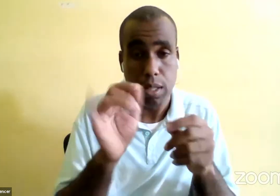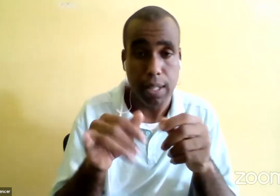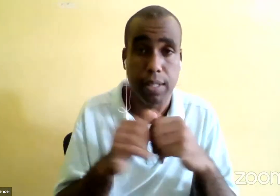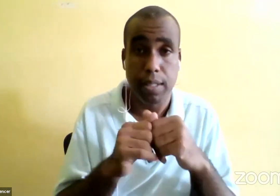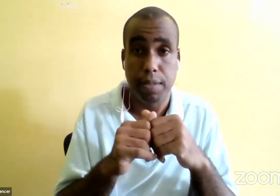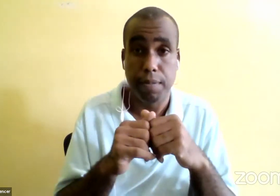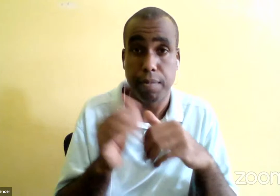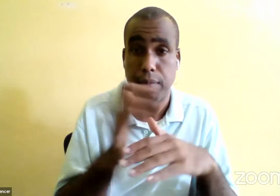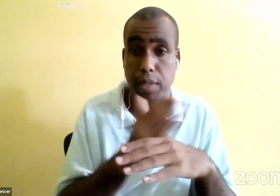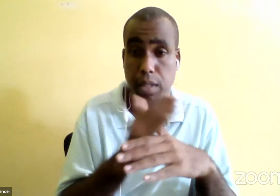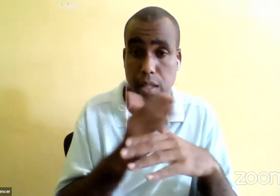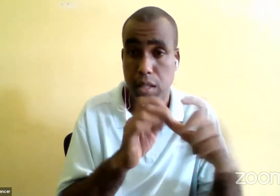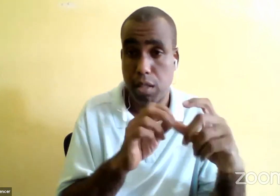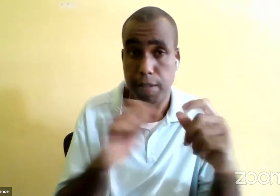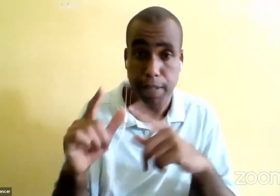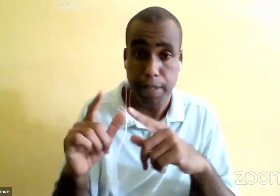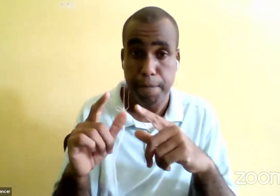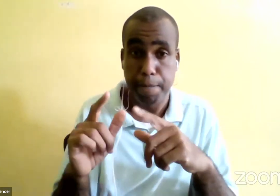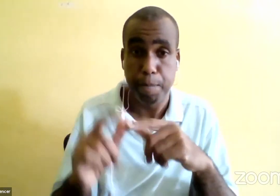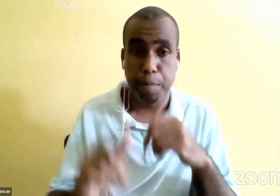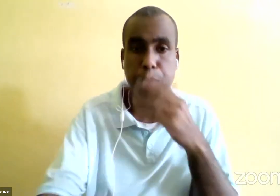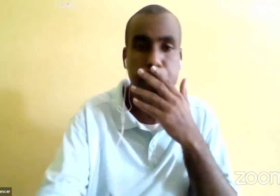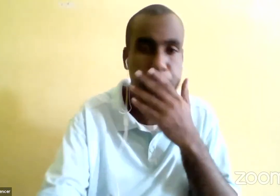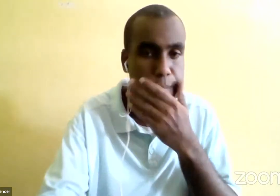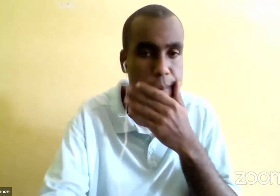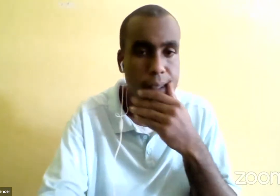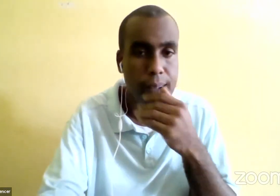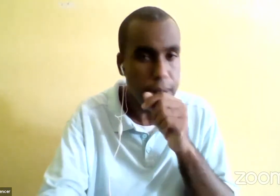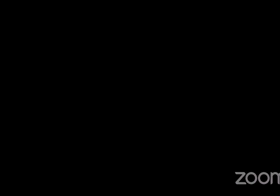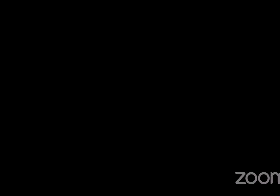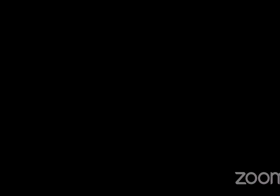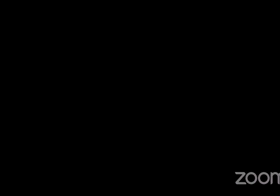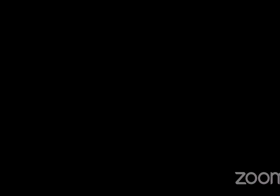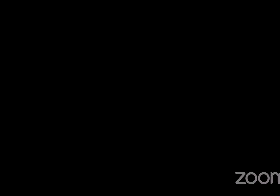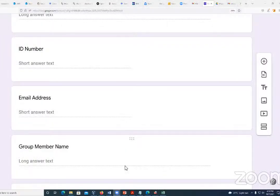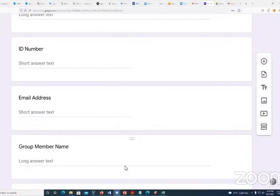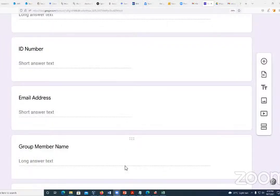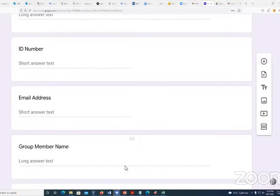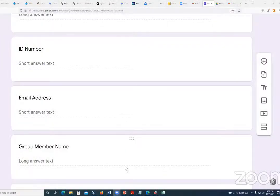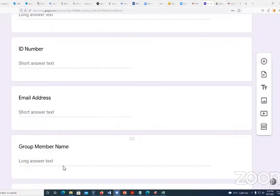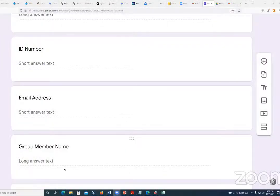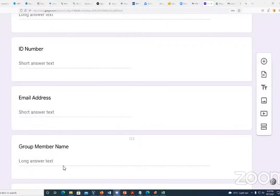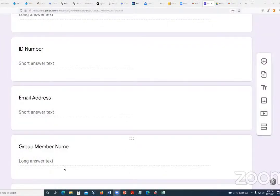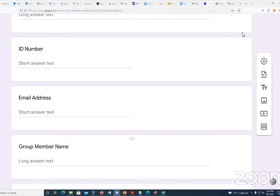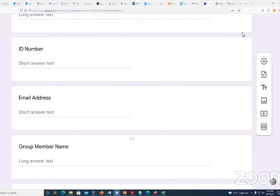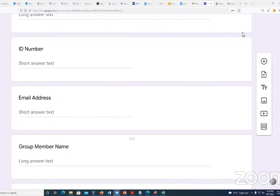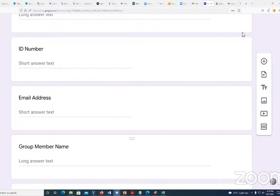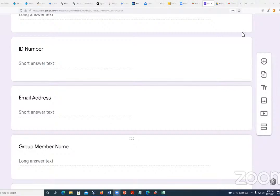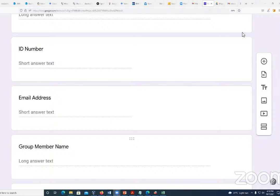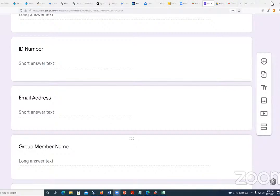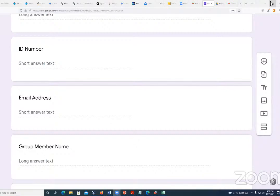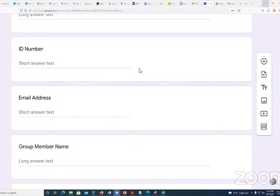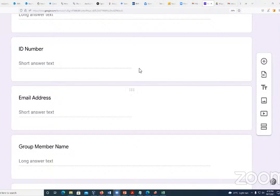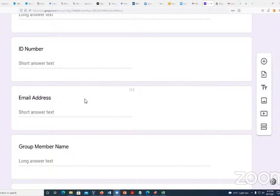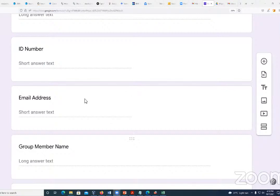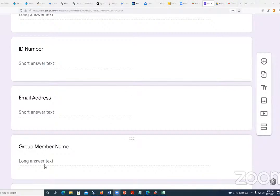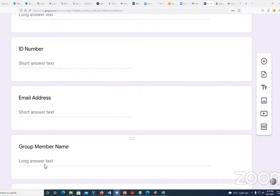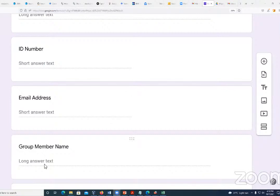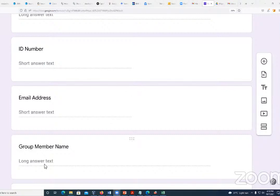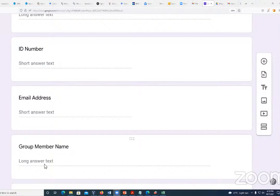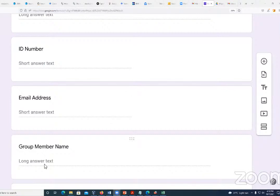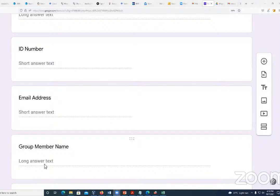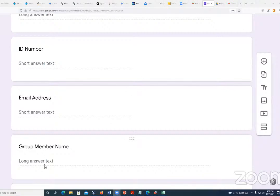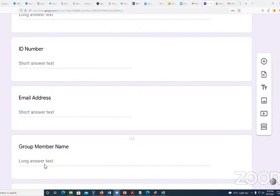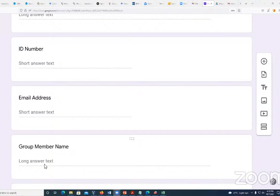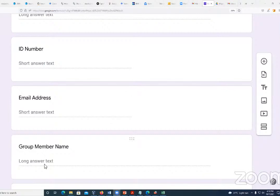screen. Let me share the screen. I don't think I was sharing the screen, was I? I was looking at it and not sharing the screen.